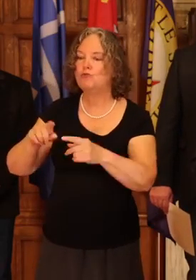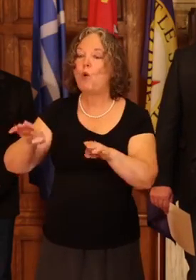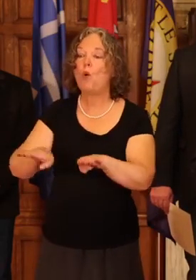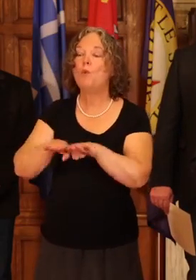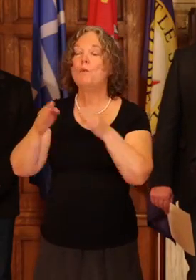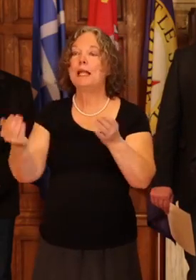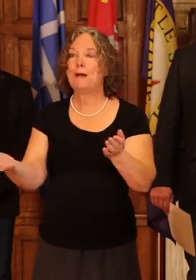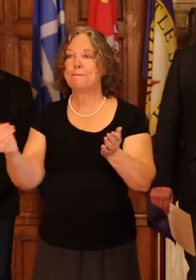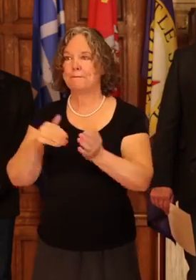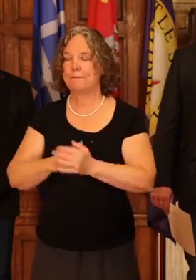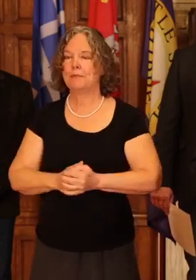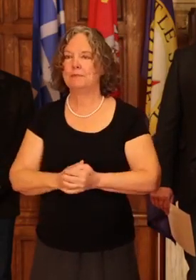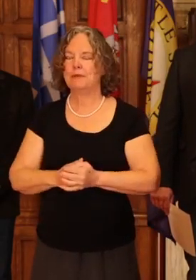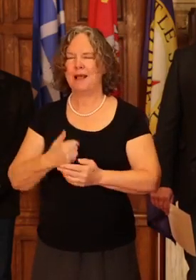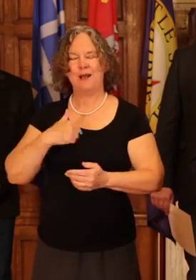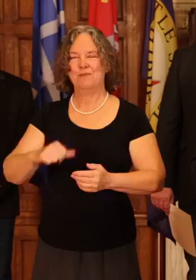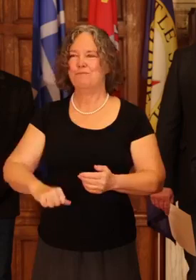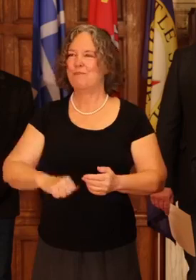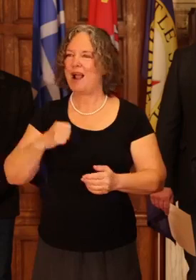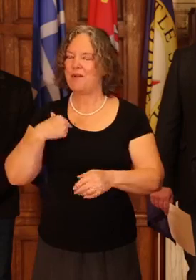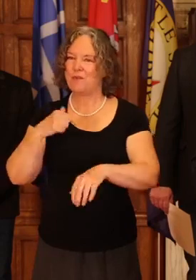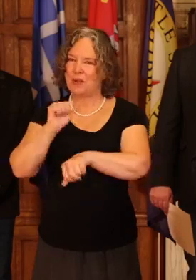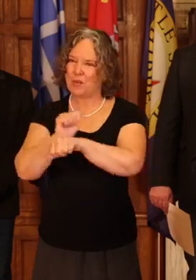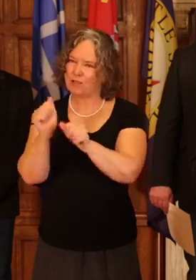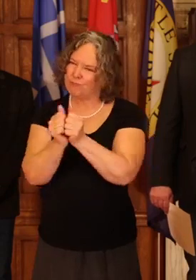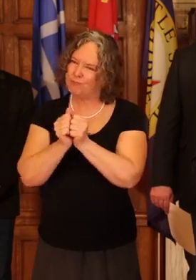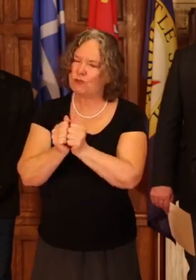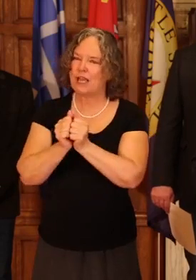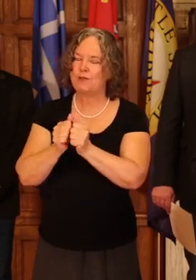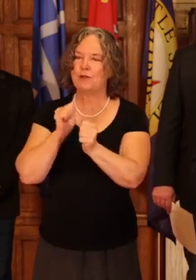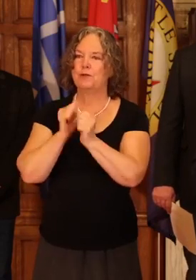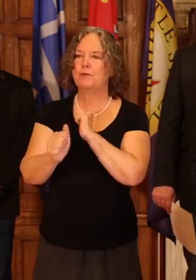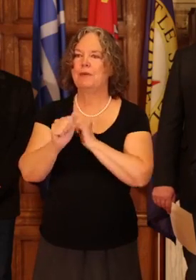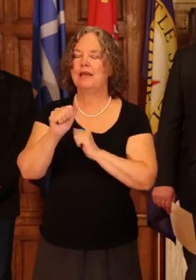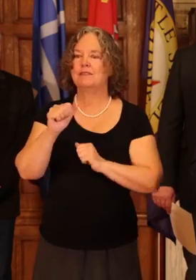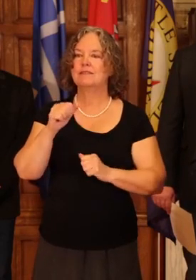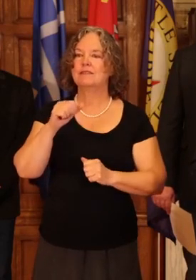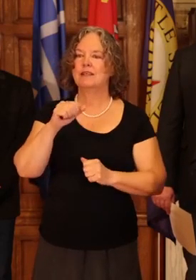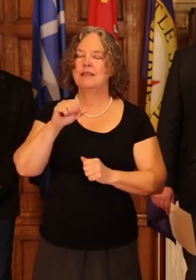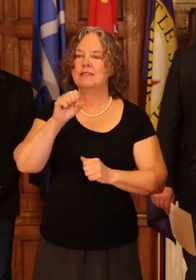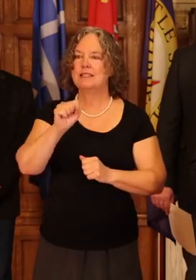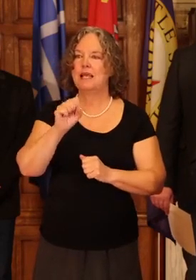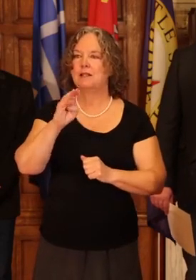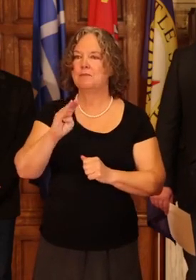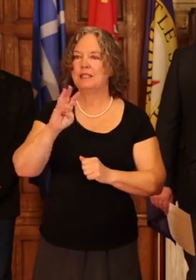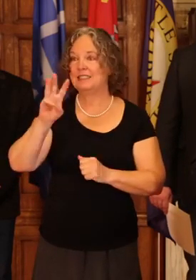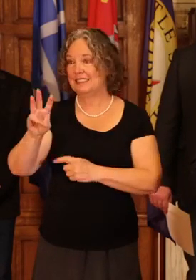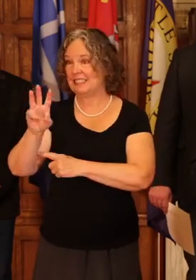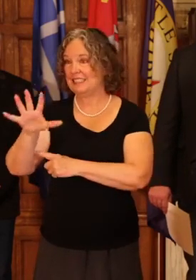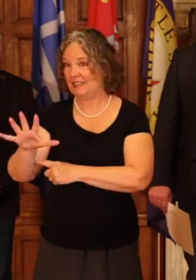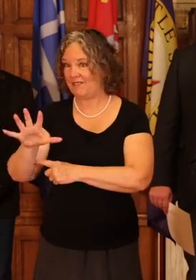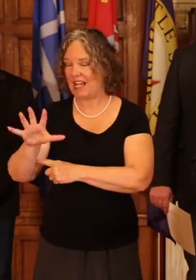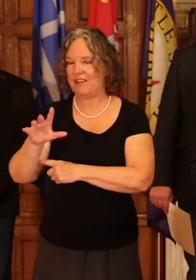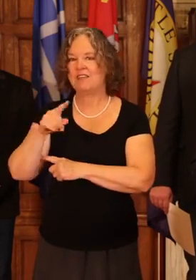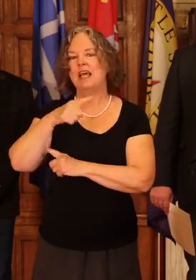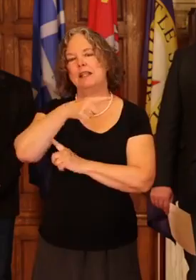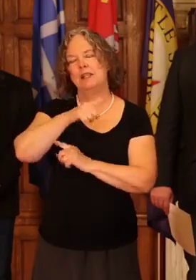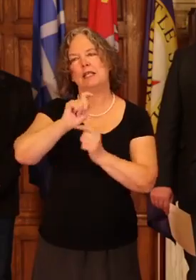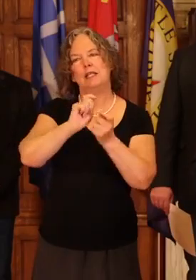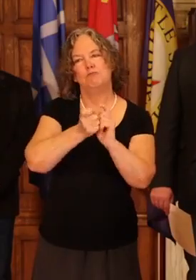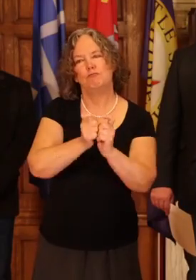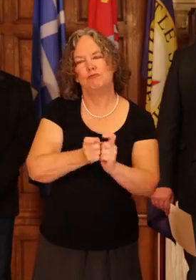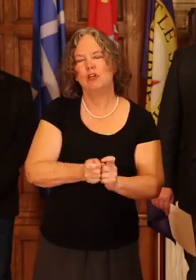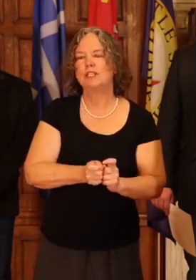up. And I was proud that we worked together to get Senate Bill 65 to him as fast as we possibly could so he could make the changes he needed